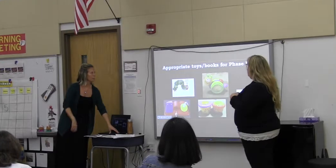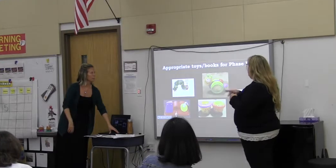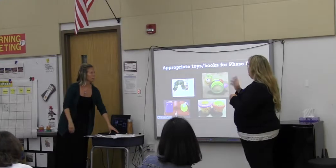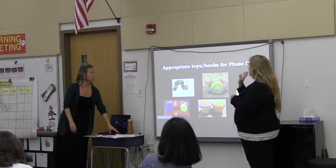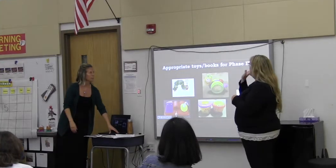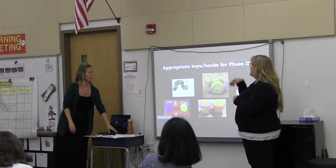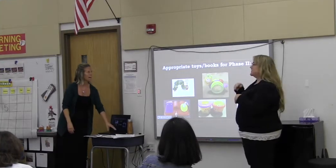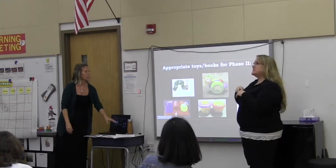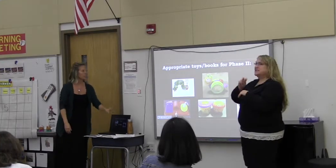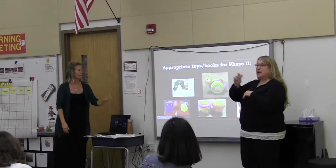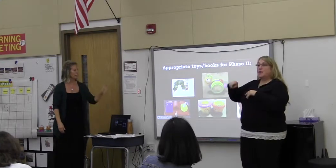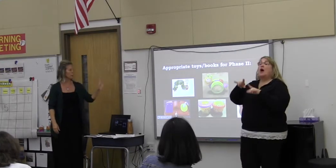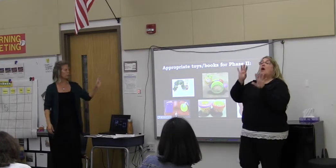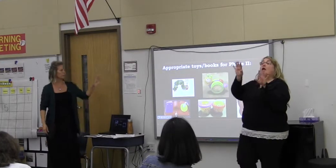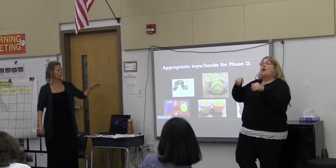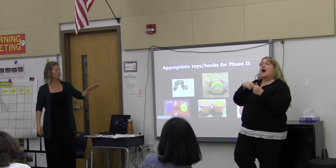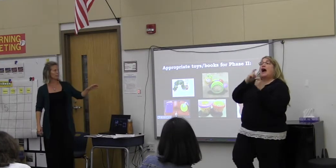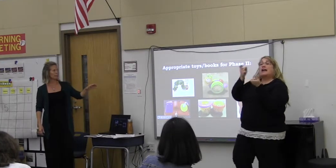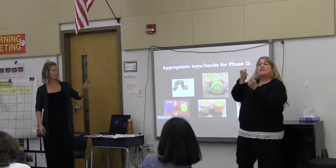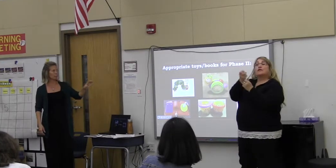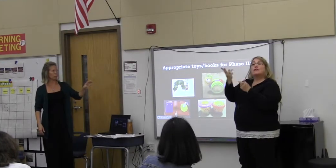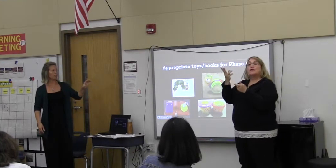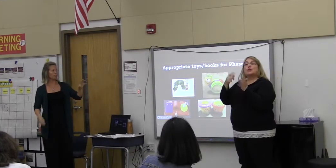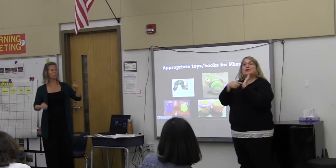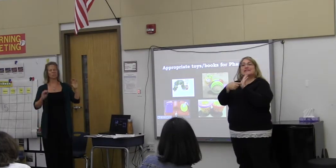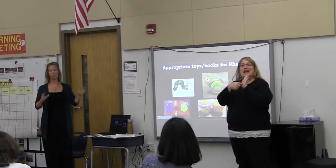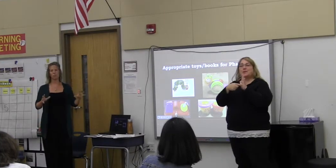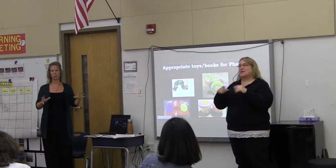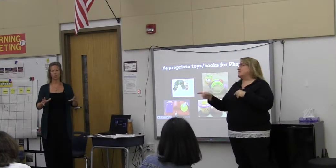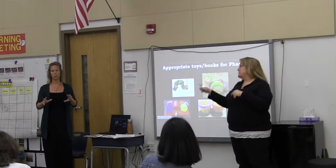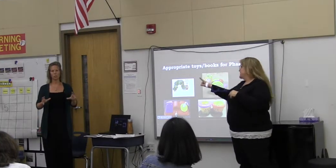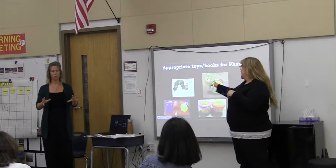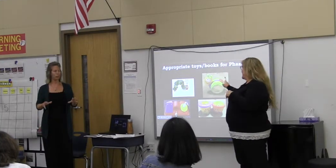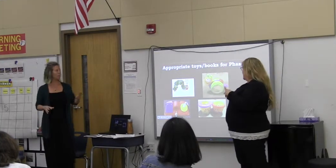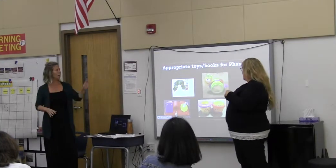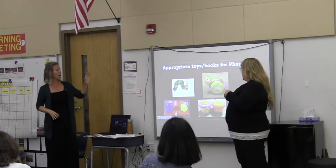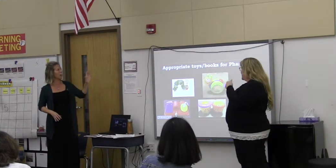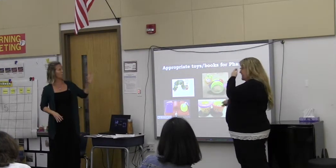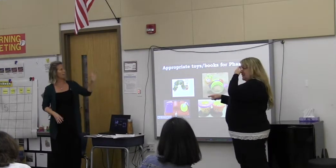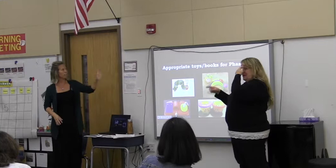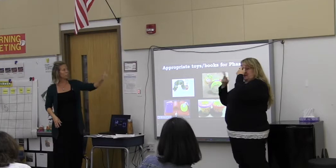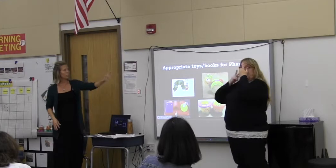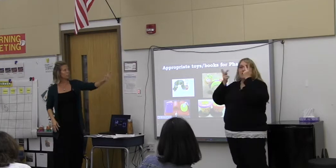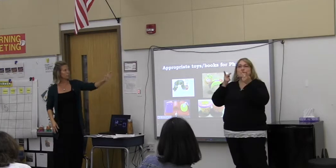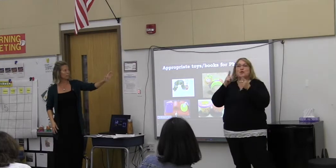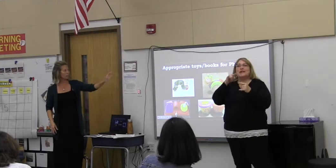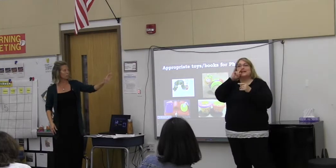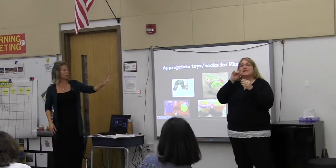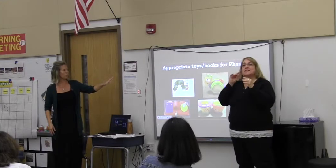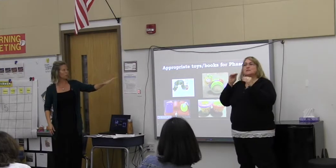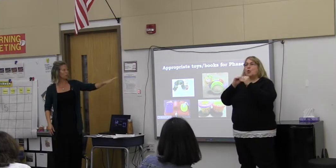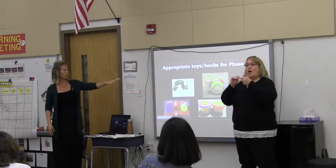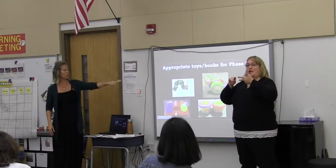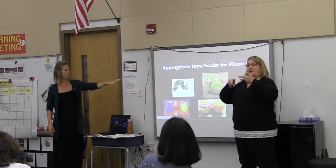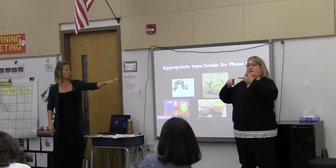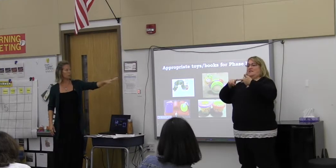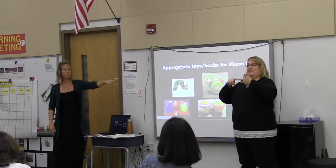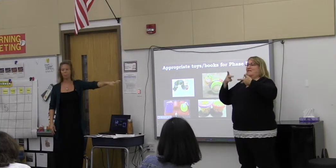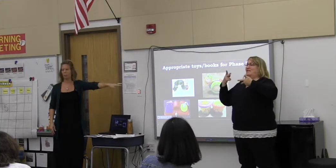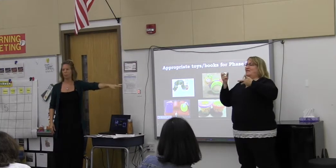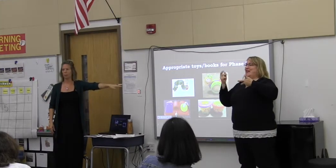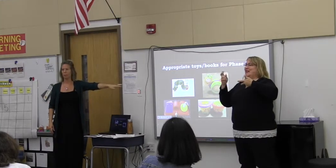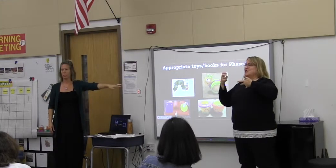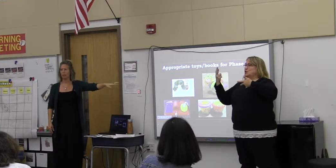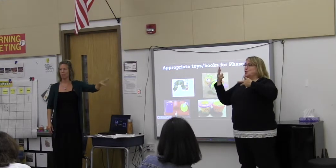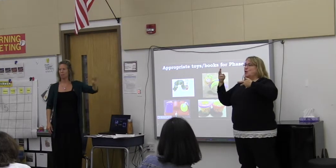We'll skip through these. I just kind of gave you guys a couple of examples. This is just visually. When kids are more in phase 2, these are the type of